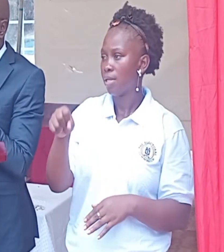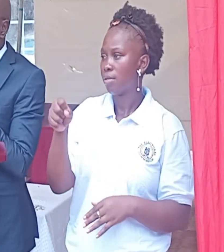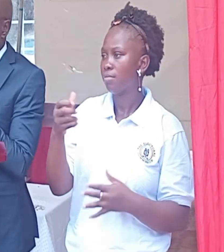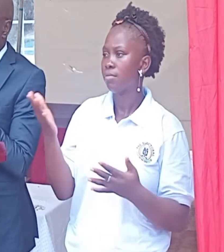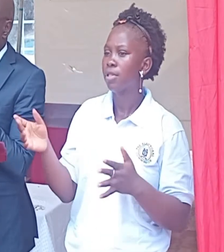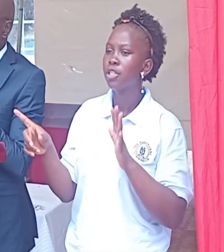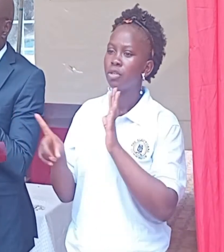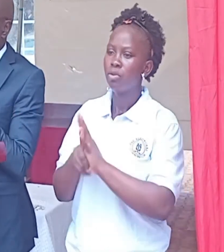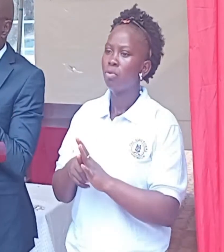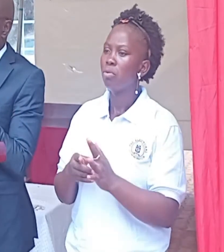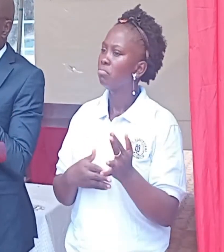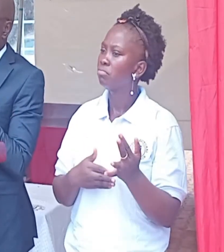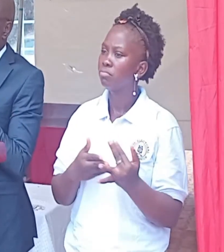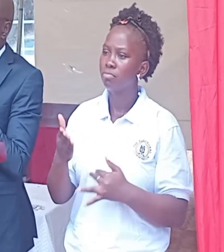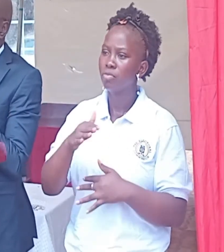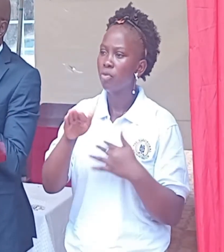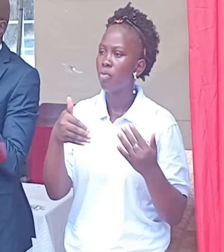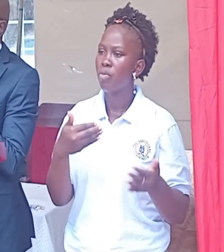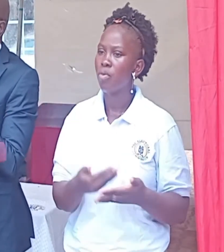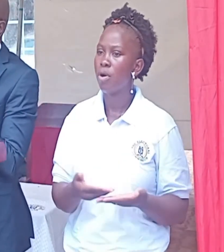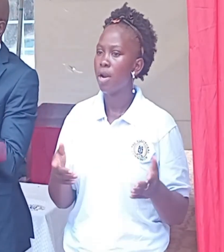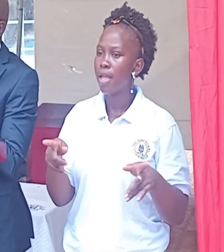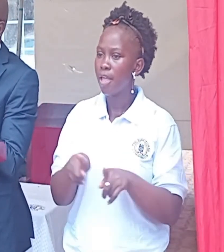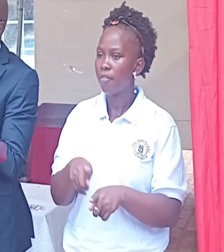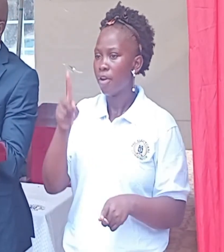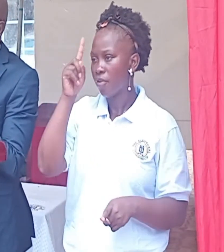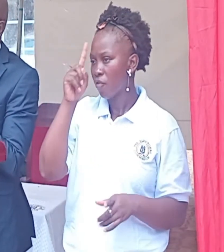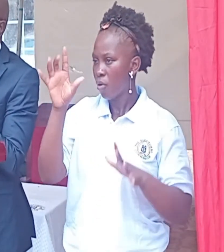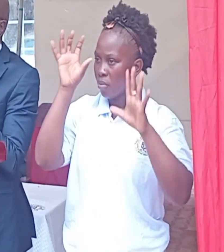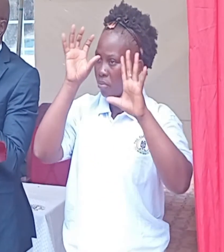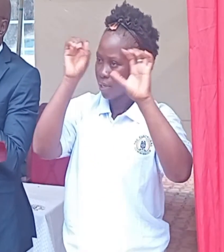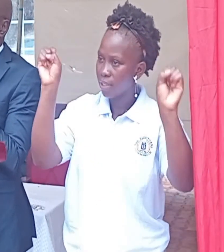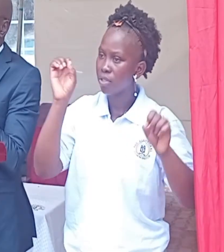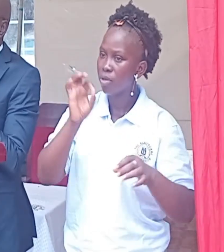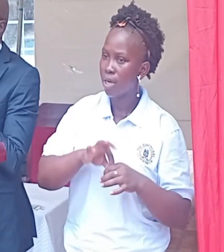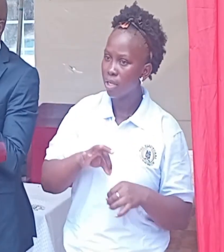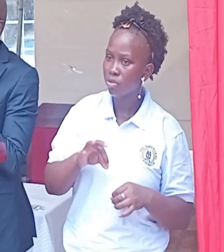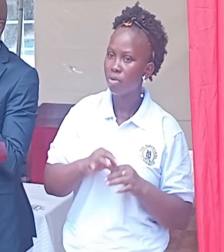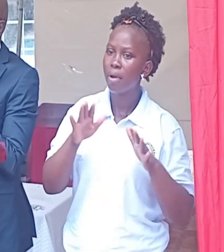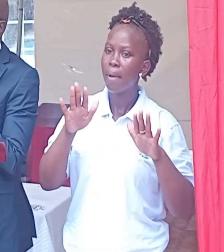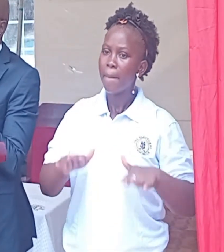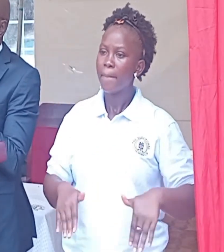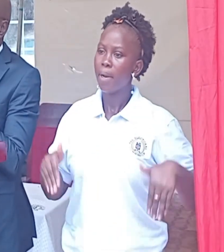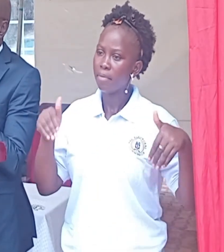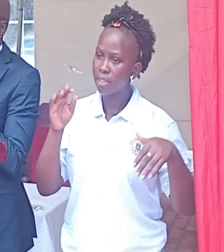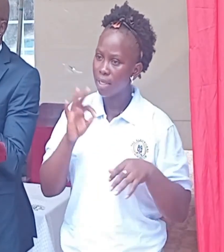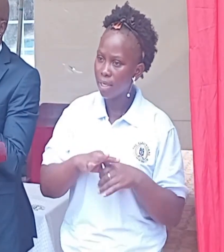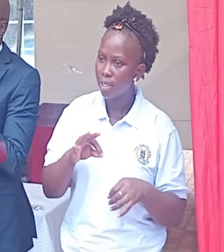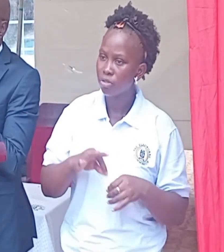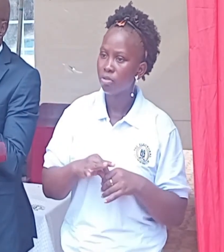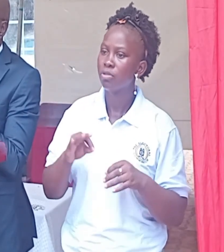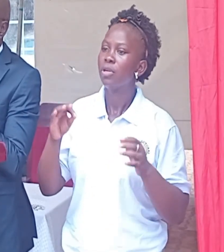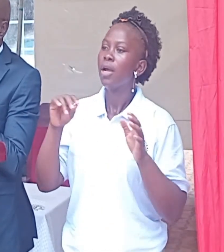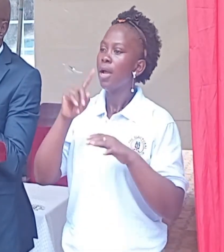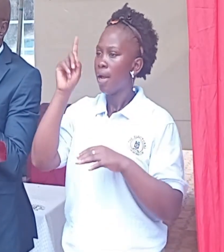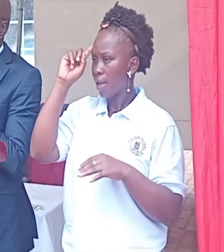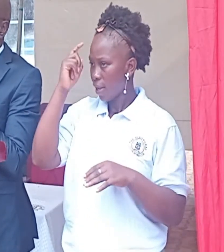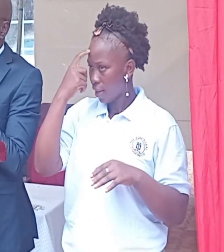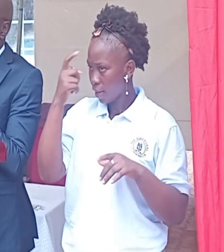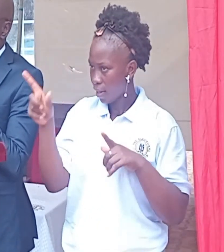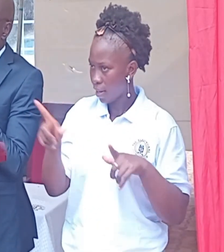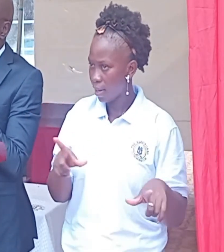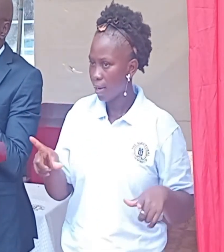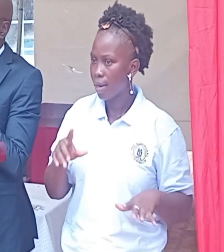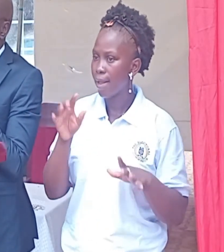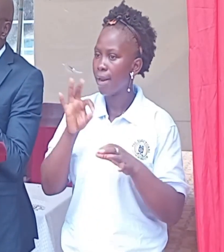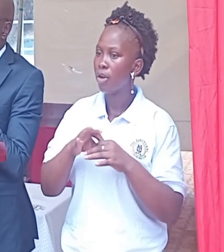This cuts across even for in presidential elections, parliamentary elections, local government elections. That